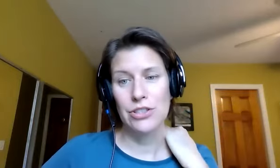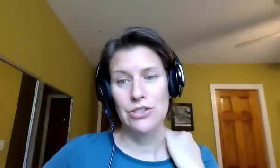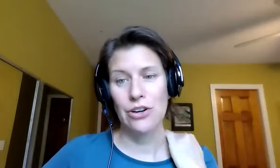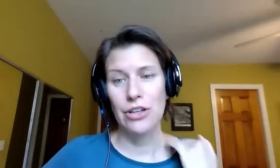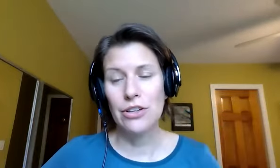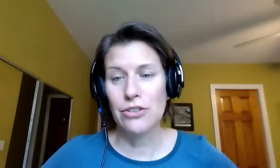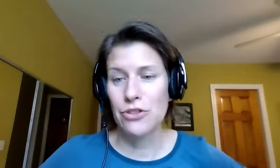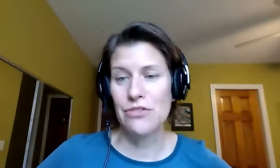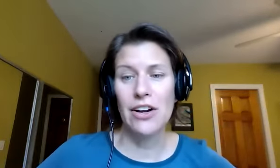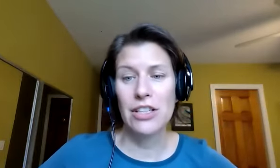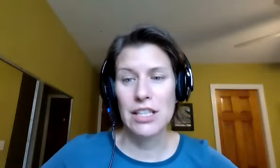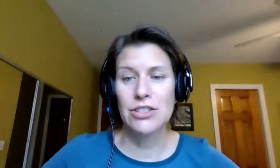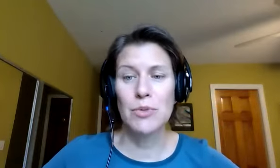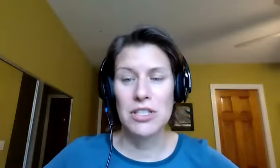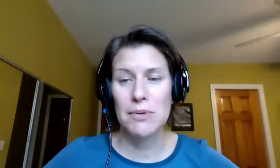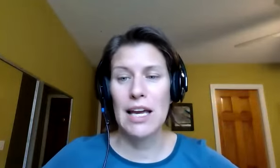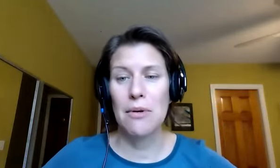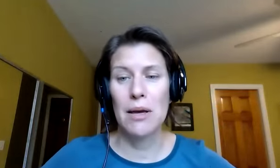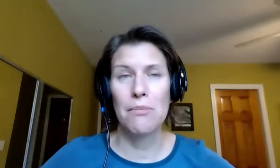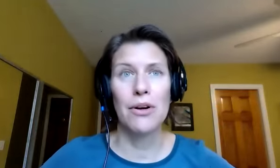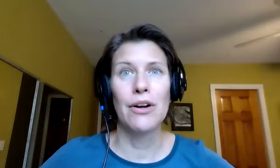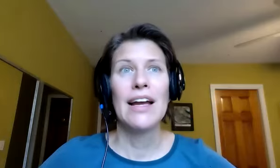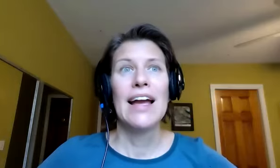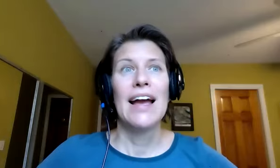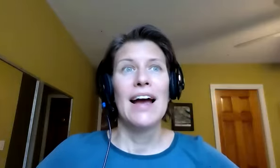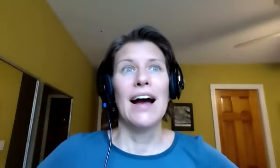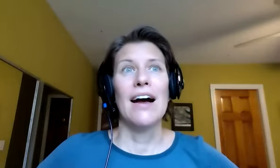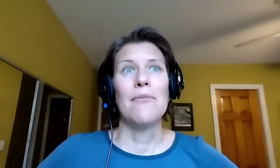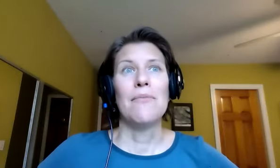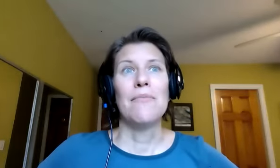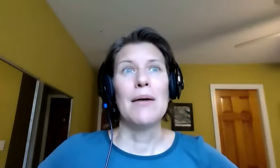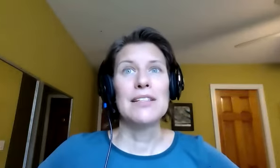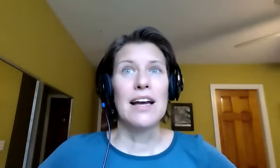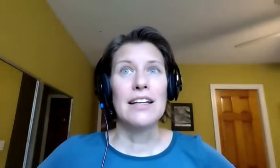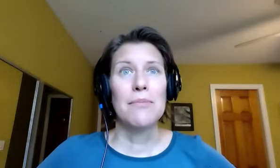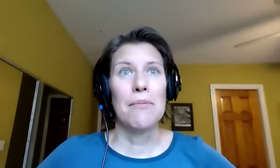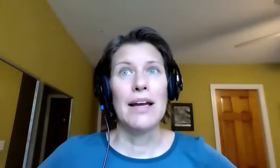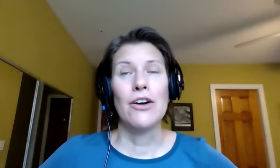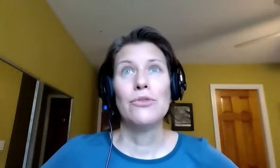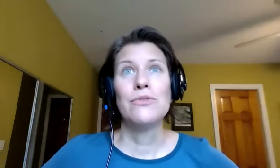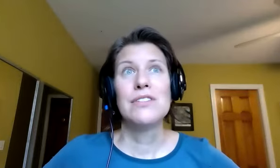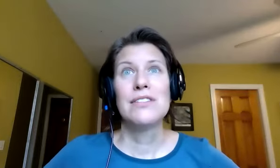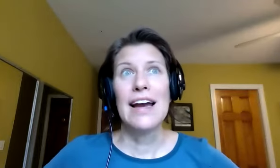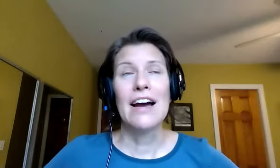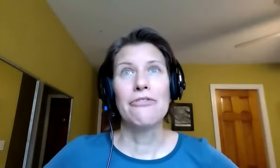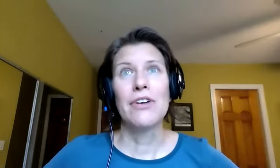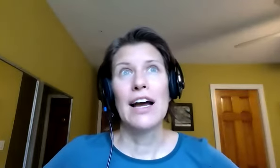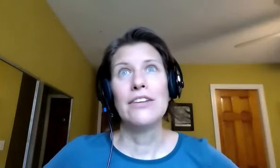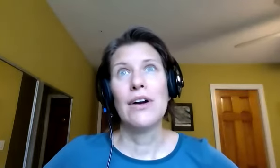just started called diversify architecture. We just became a member. Um, I'm excited about my own staff. You know, I